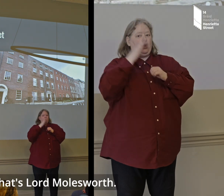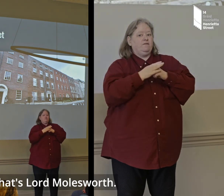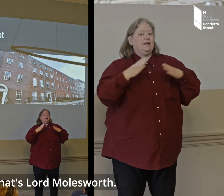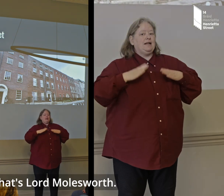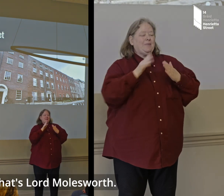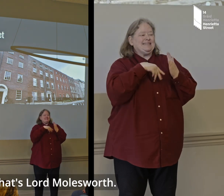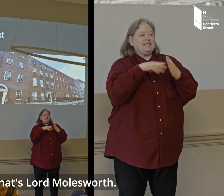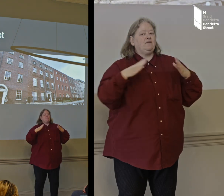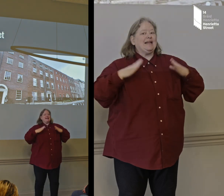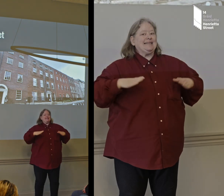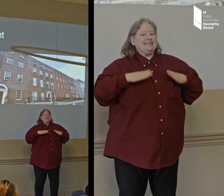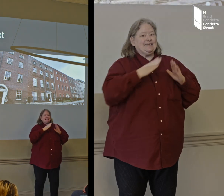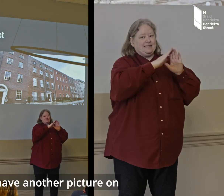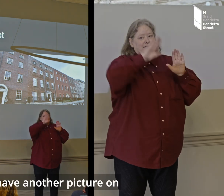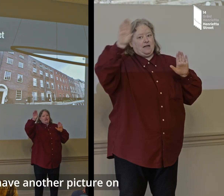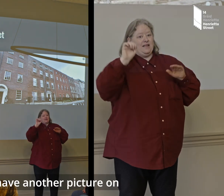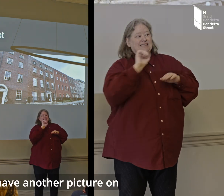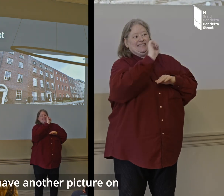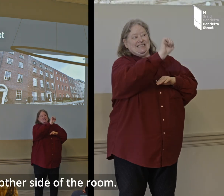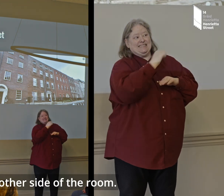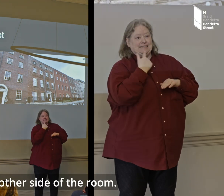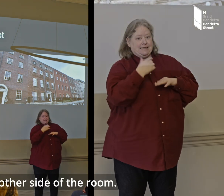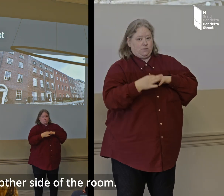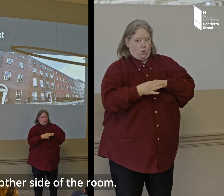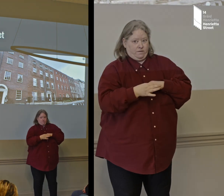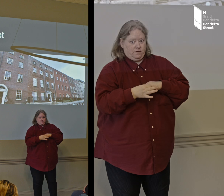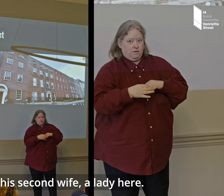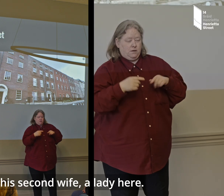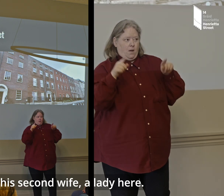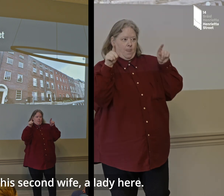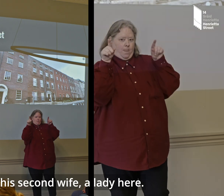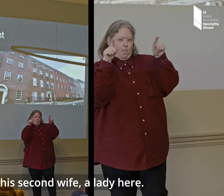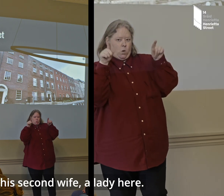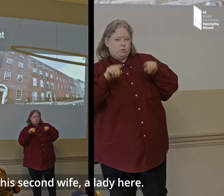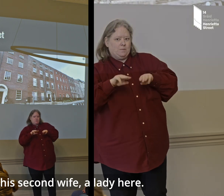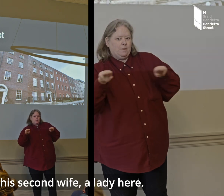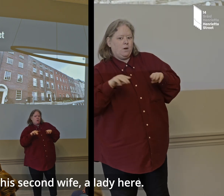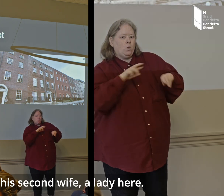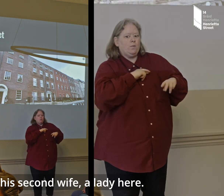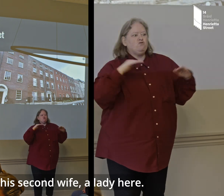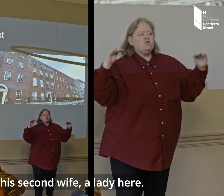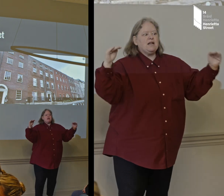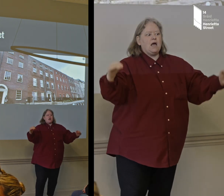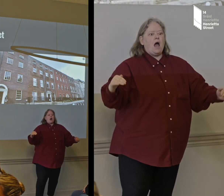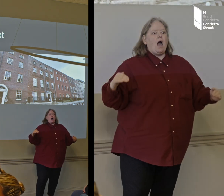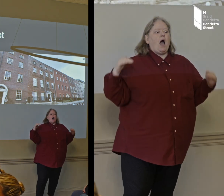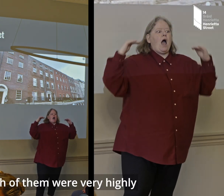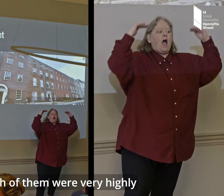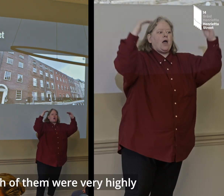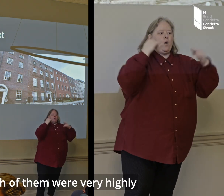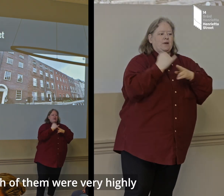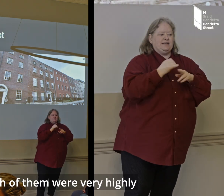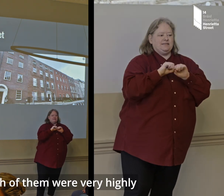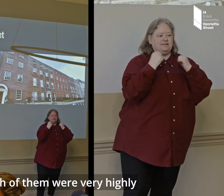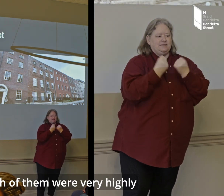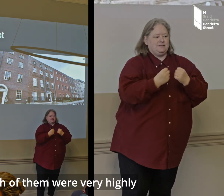So that's Lord Molesworth. We have another picture on the other side of the room. That was his second wife, a lady here. And